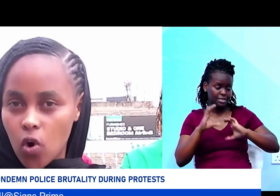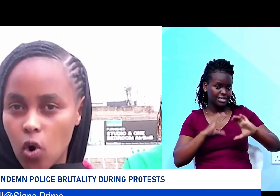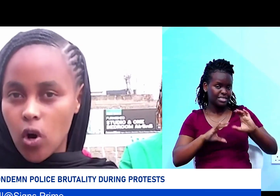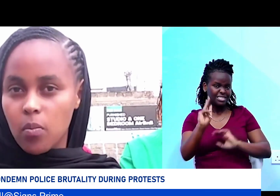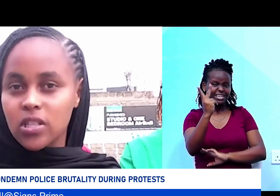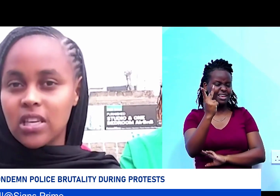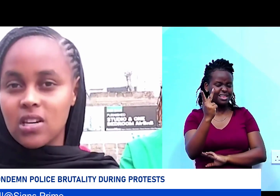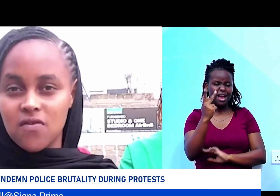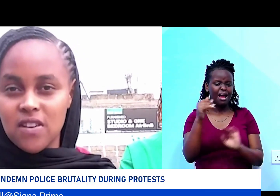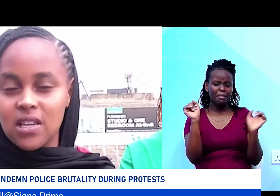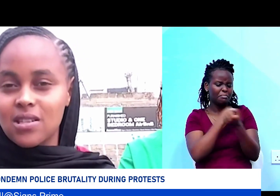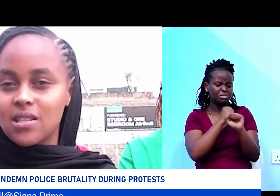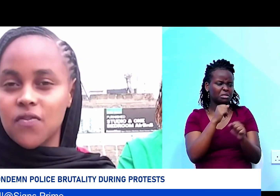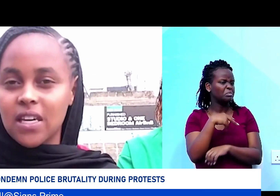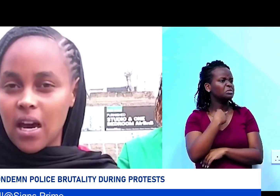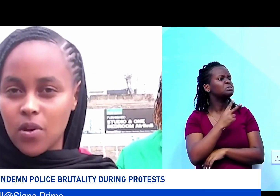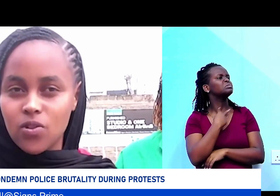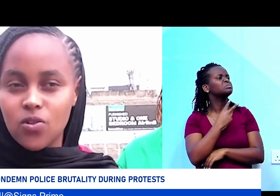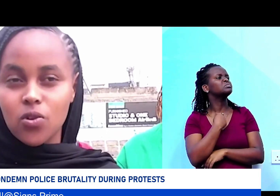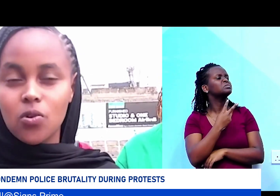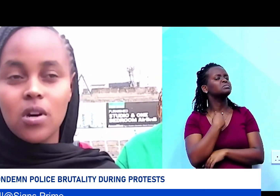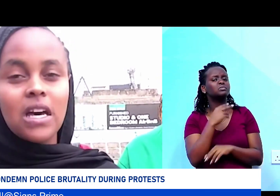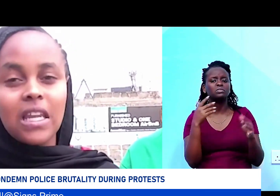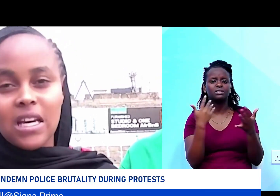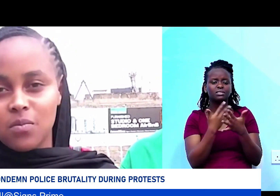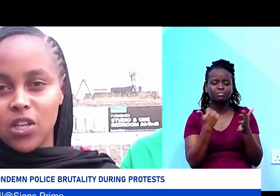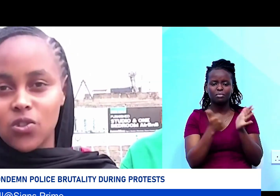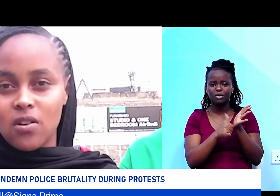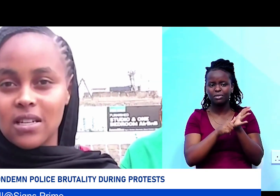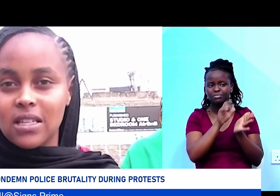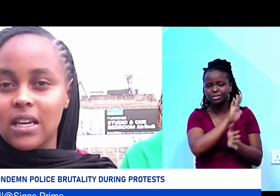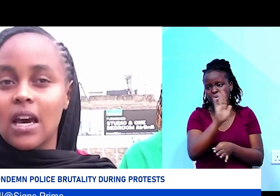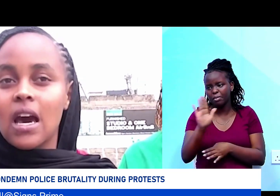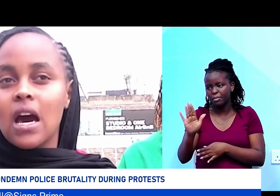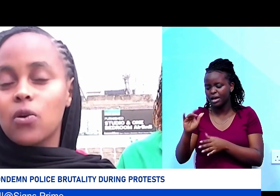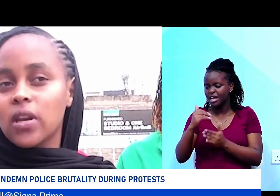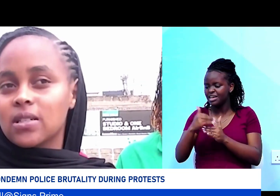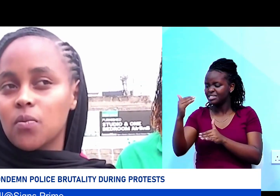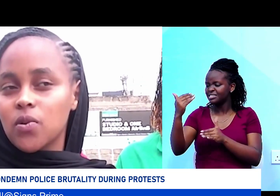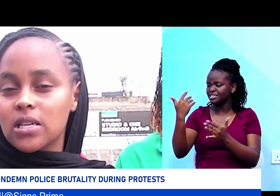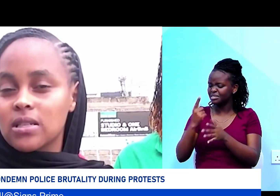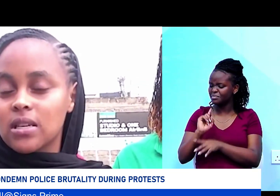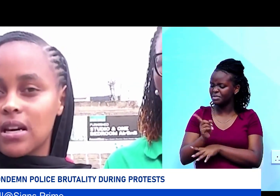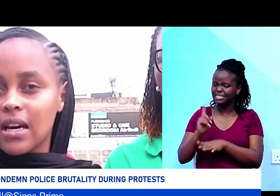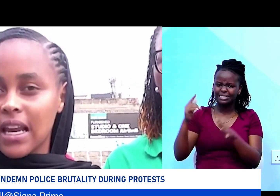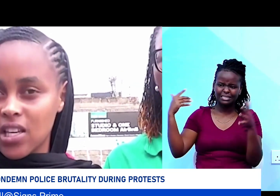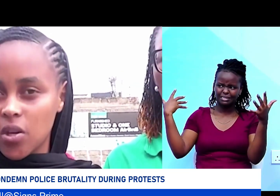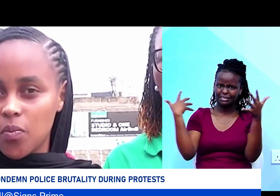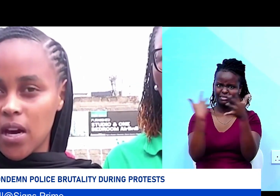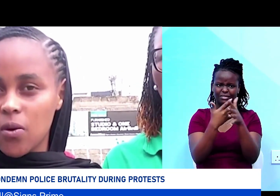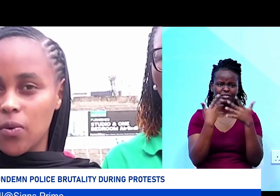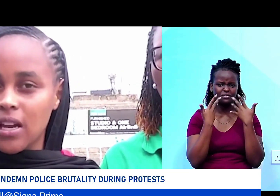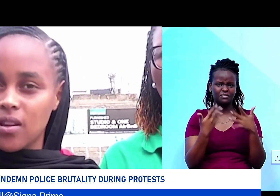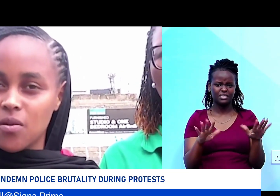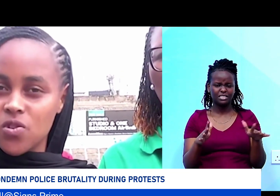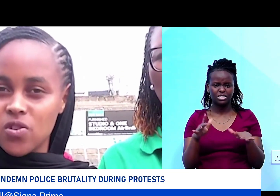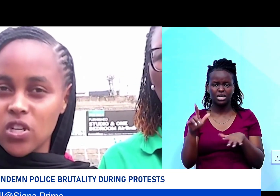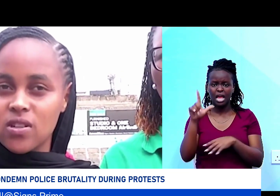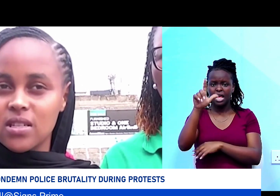vocal about their grievances. If that happens to you, the next minute you're arrested. A good example is like Kipia. We had the demonstrations and